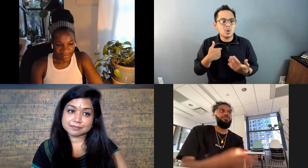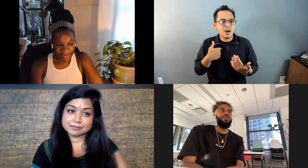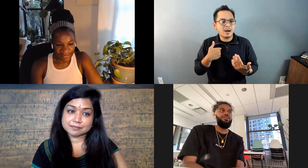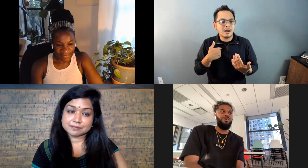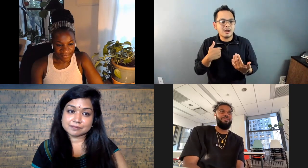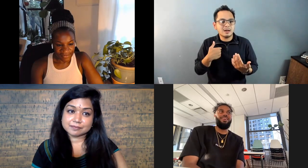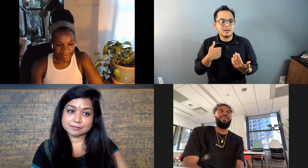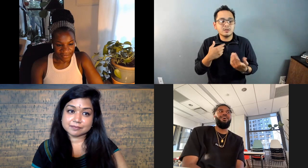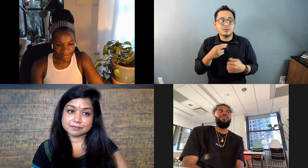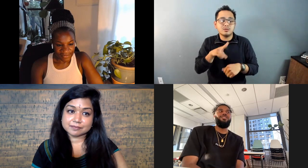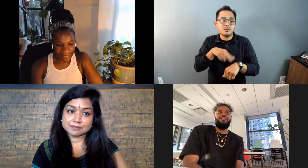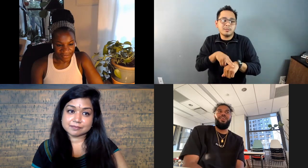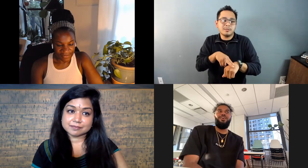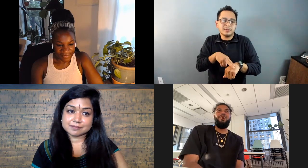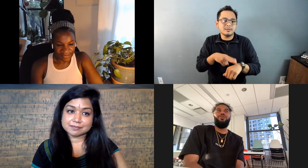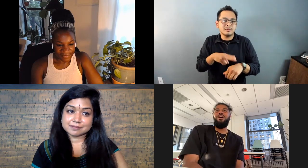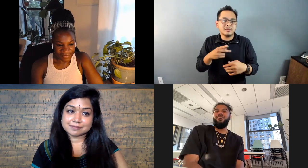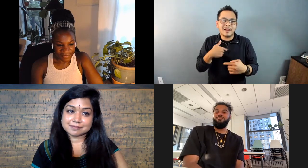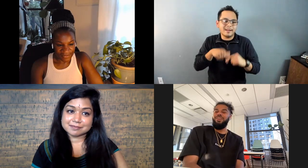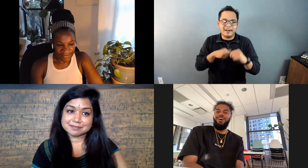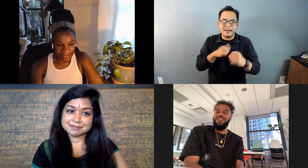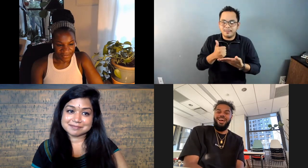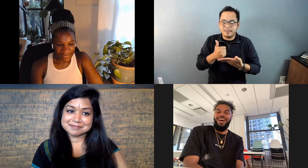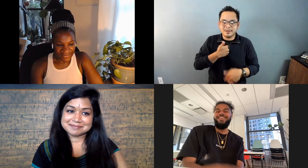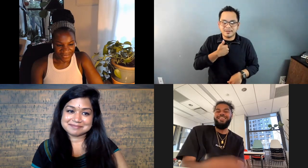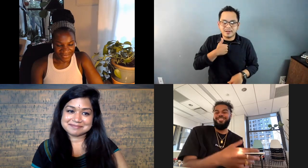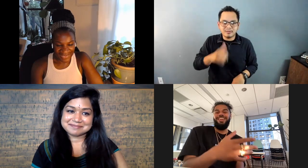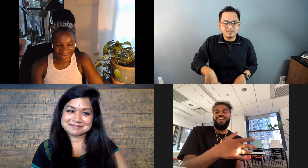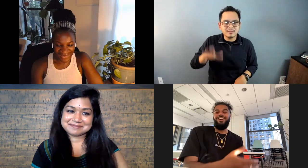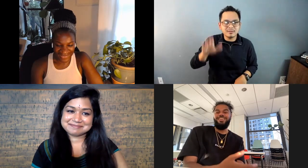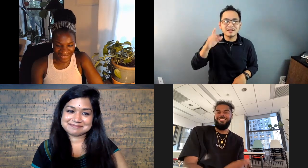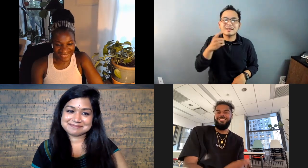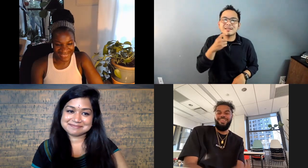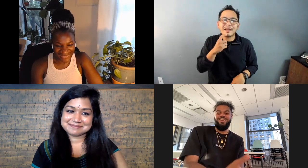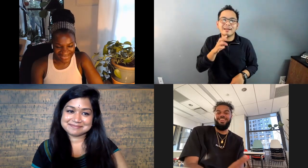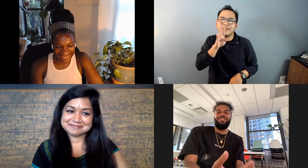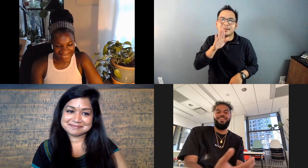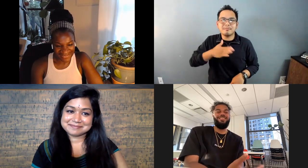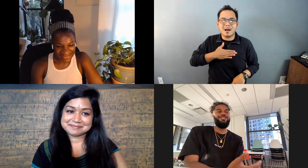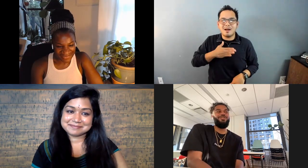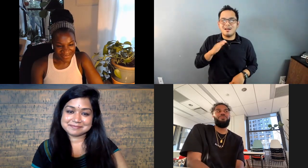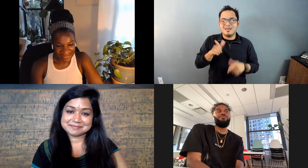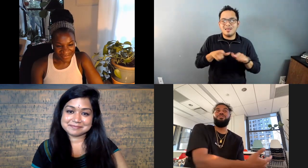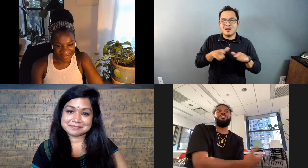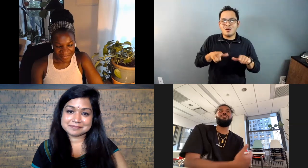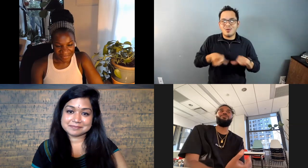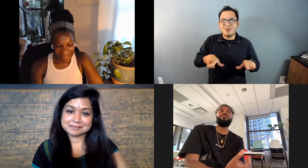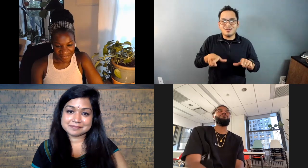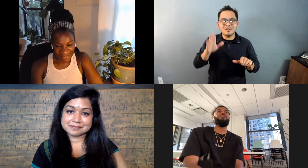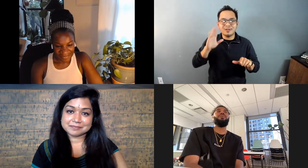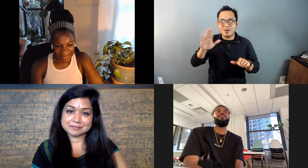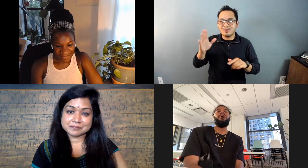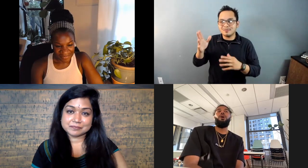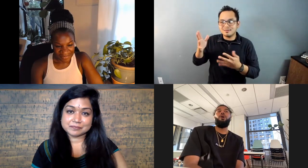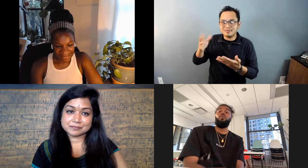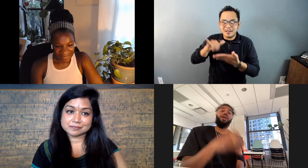AAPI month. Like, I don't like it. Like I'm like, Hmm. it was mad. Like, you know what? Asia is like huge. It's Right, like right,